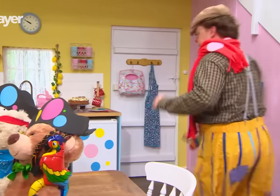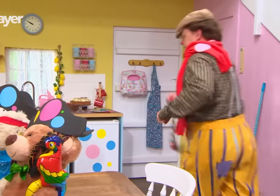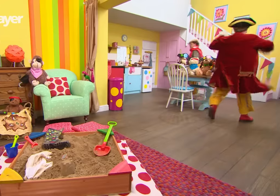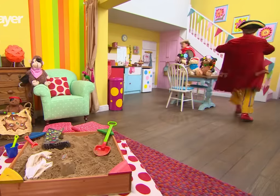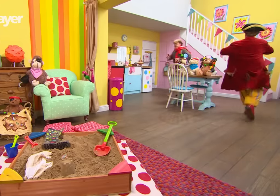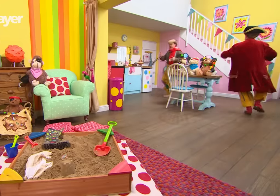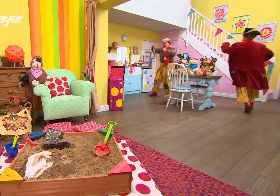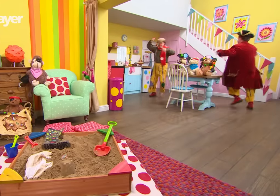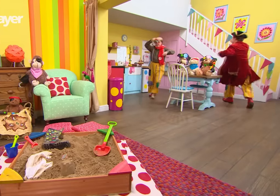Come back, Grandad!